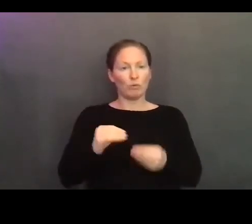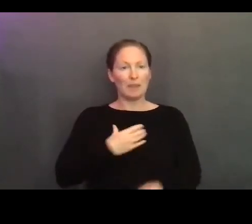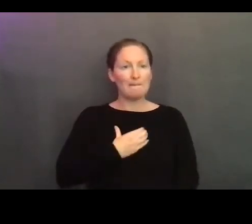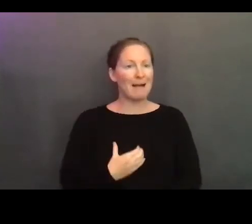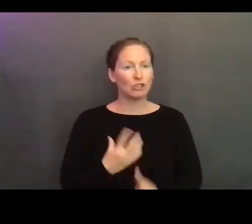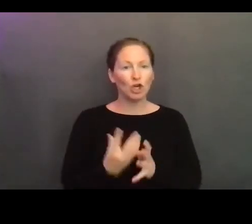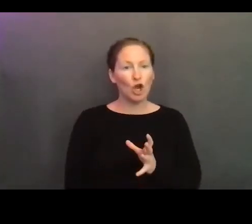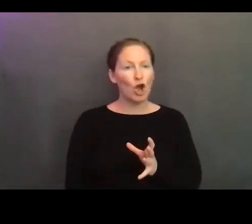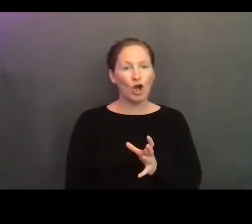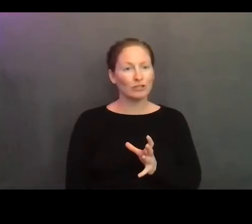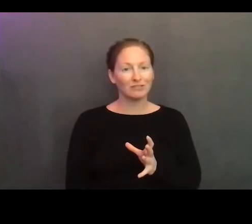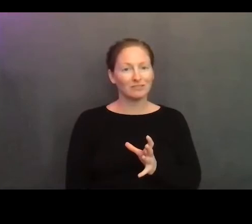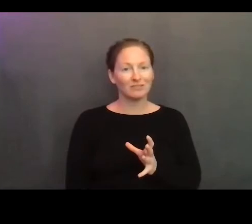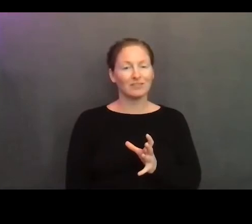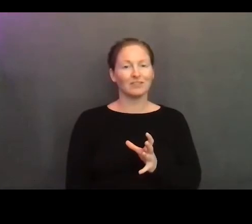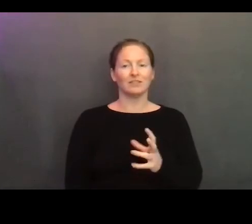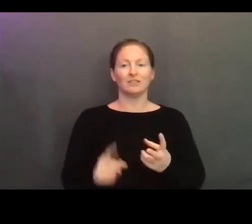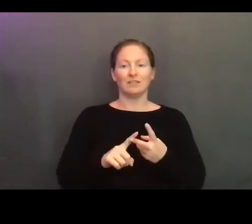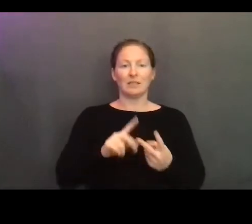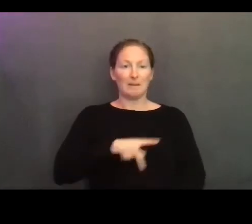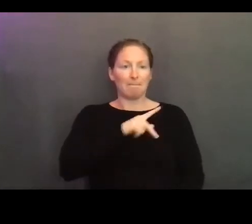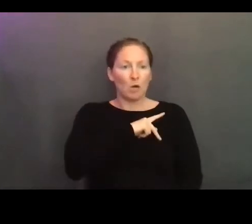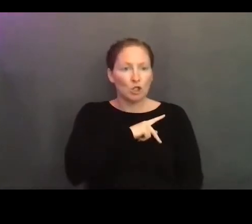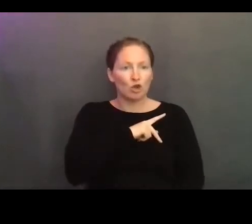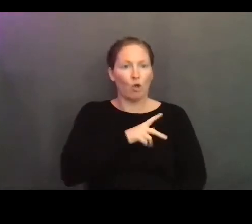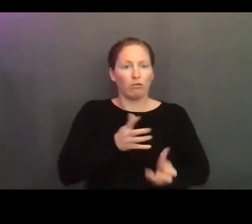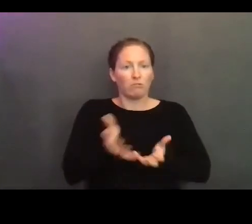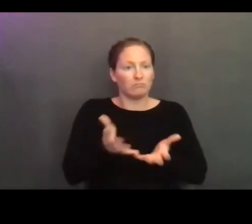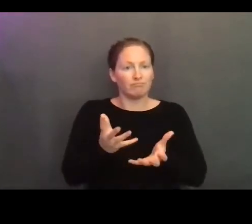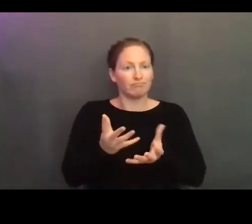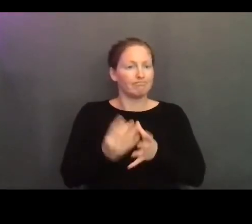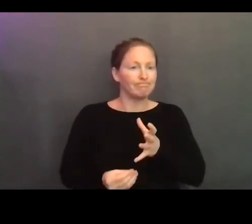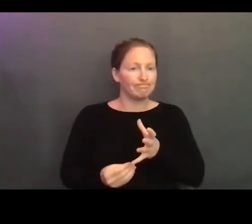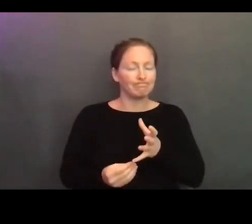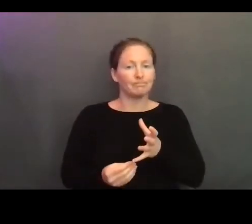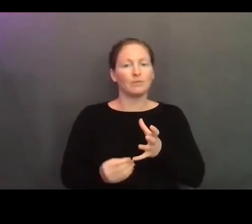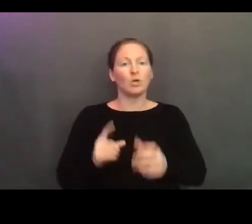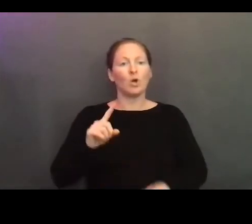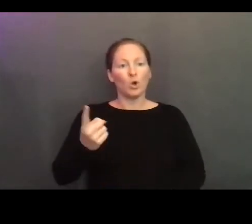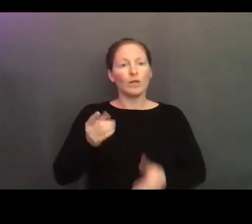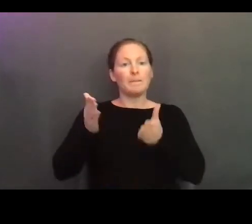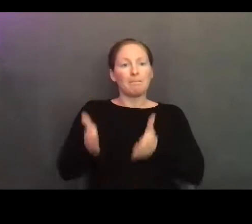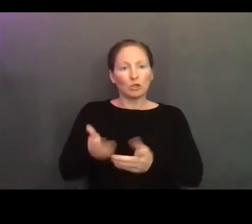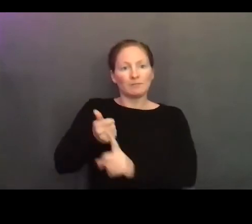there sometimes as much. The personal nature, only someone that is going through a set of challenges,